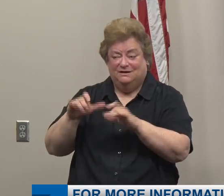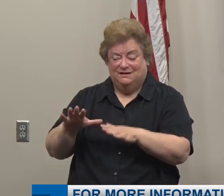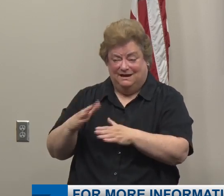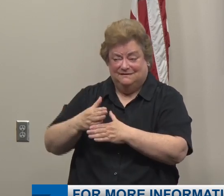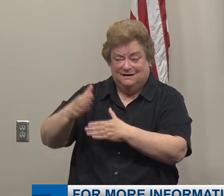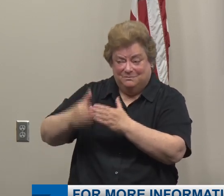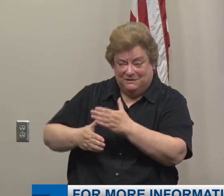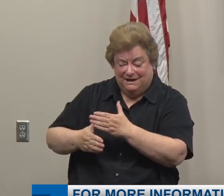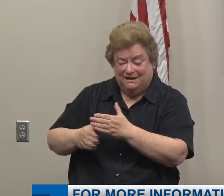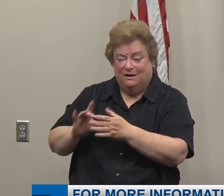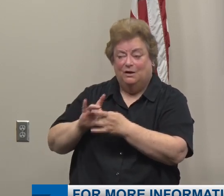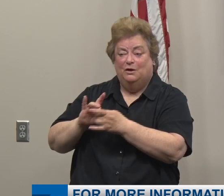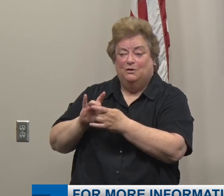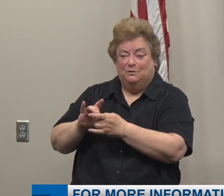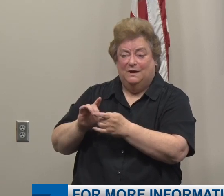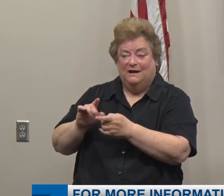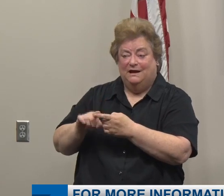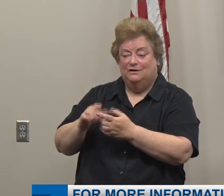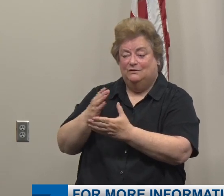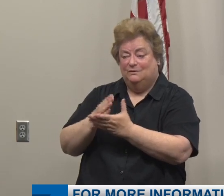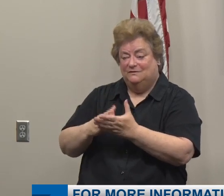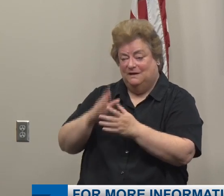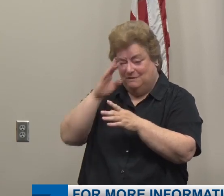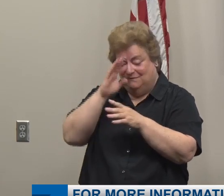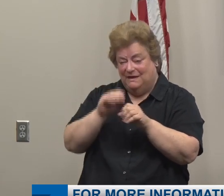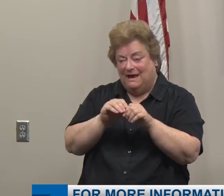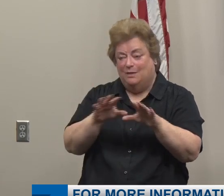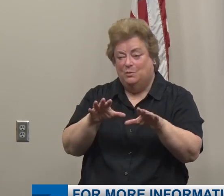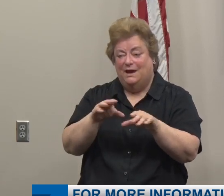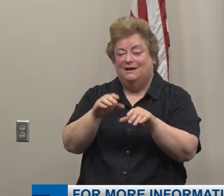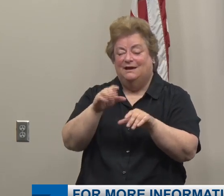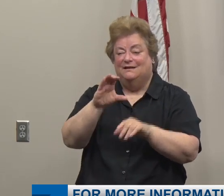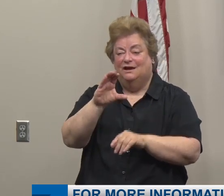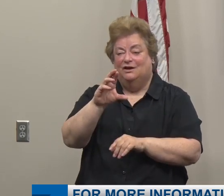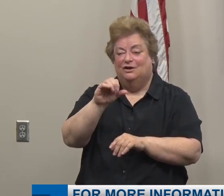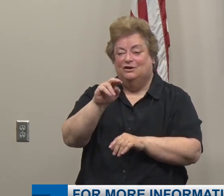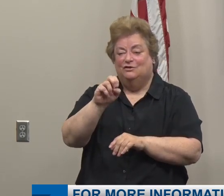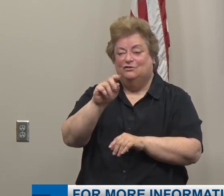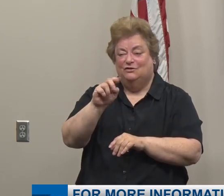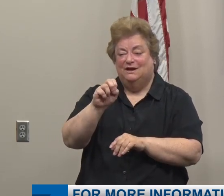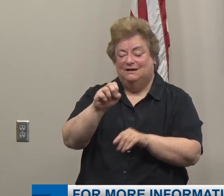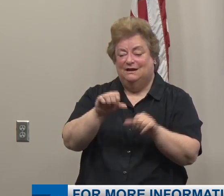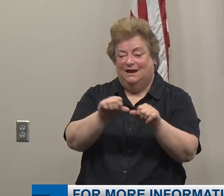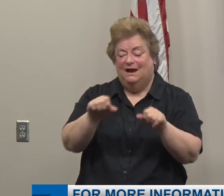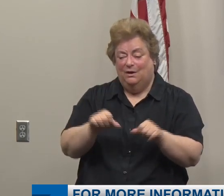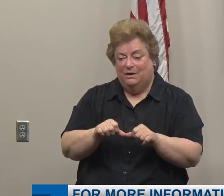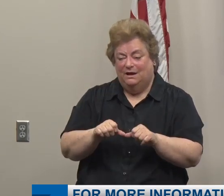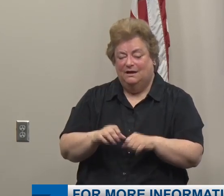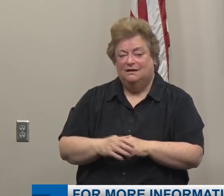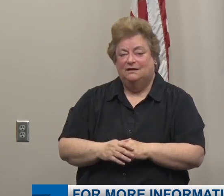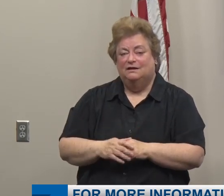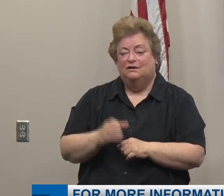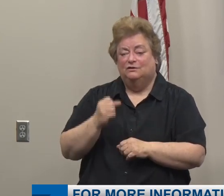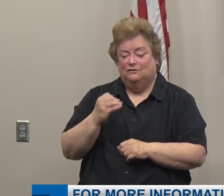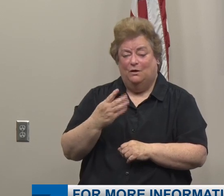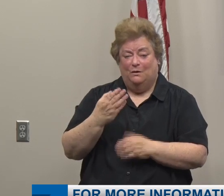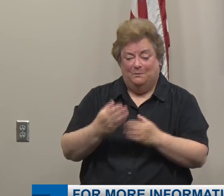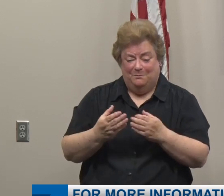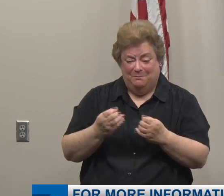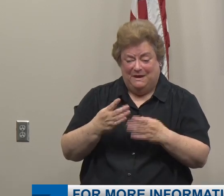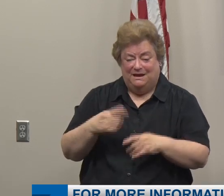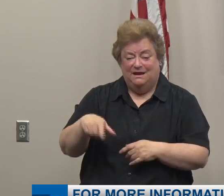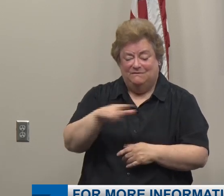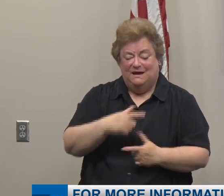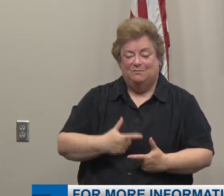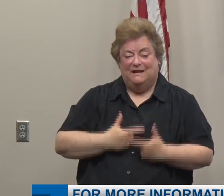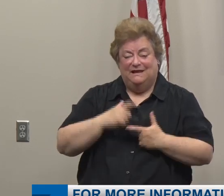related to some of the outbreak in the Crete area so many of those individuals live in Lancaster